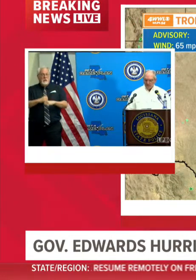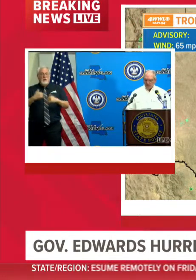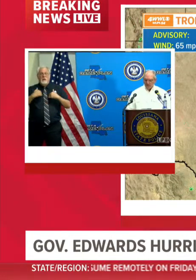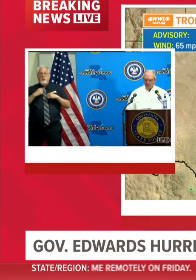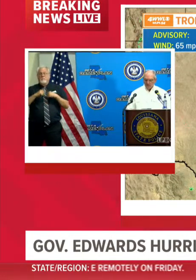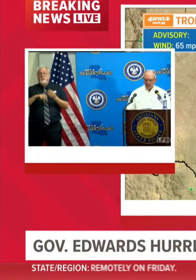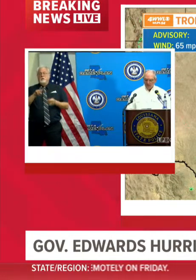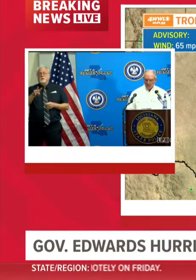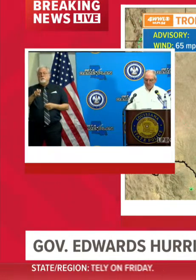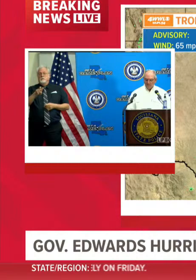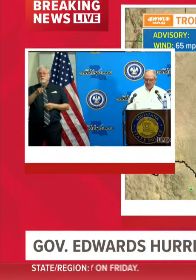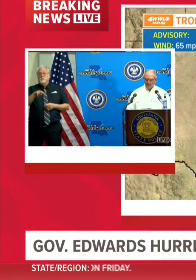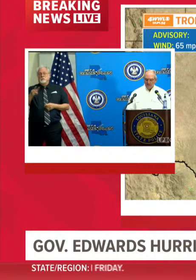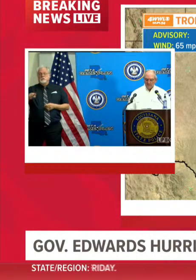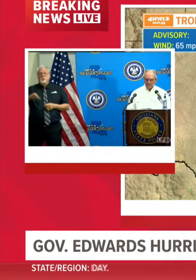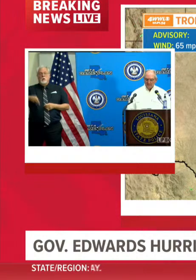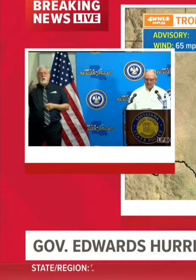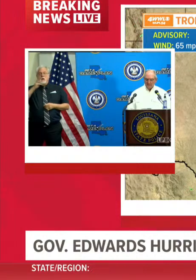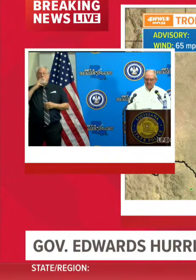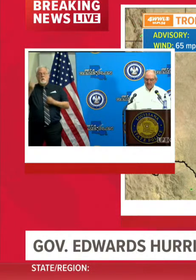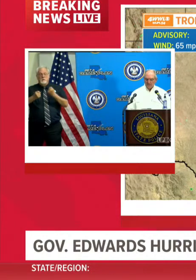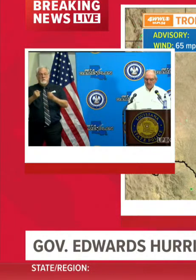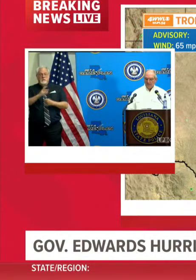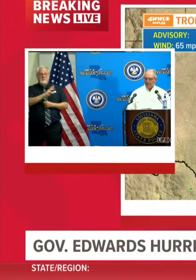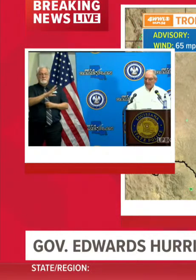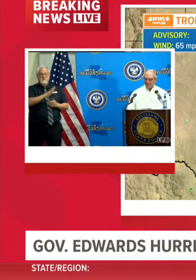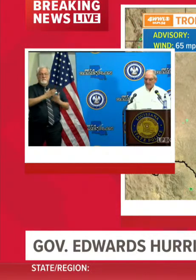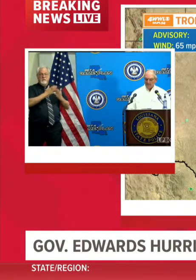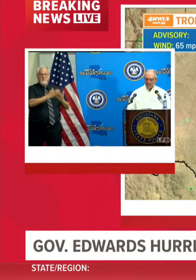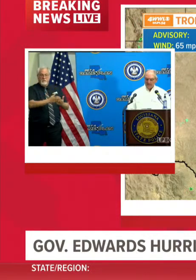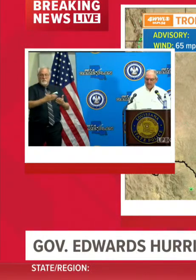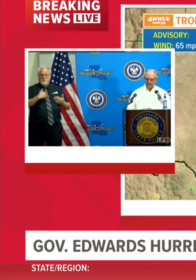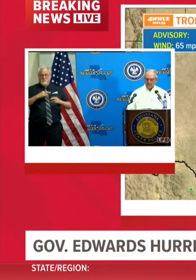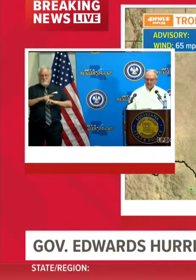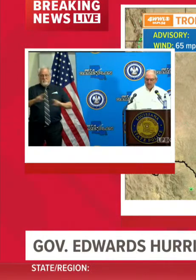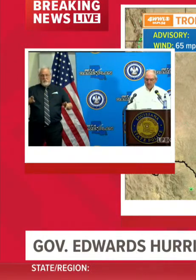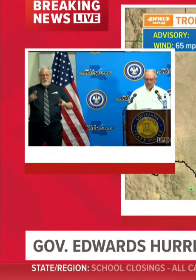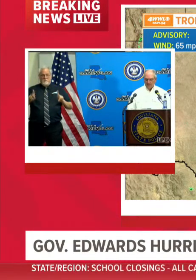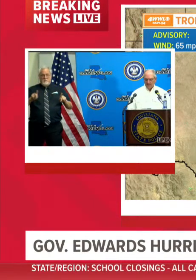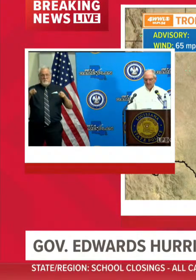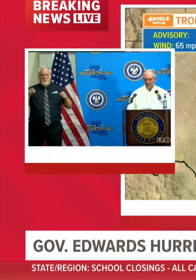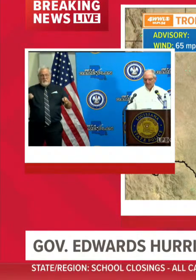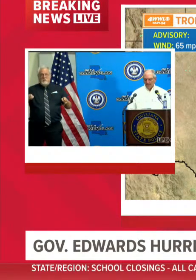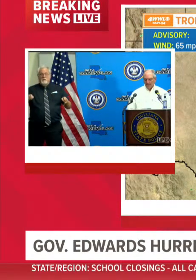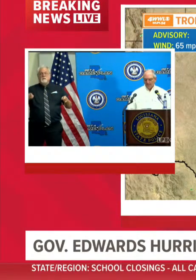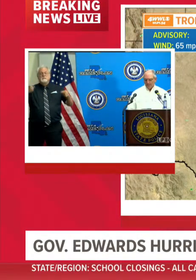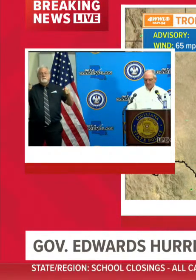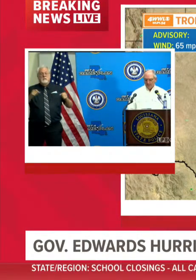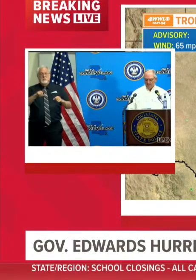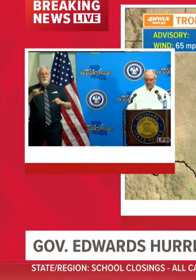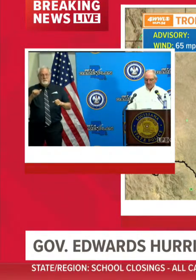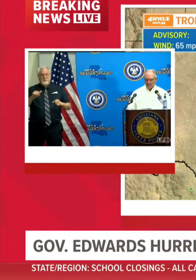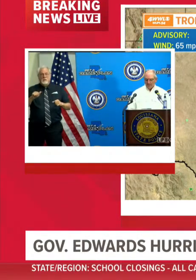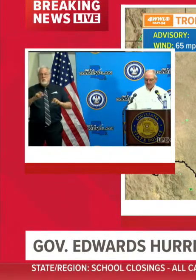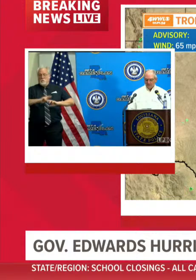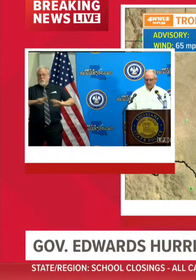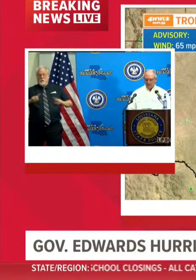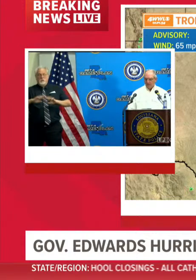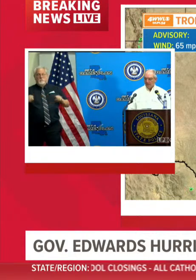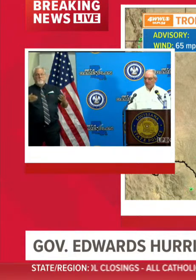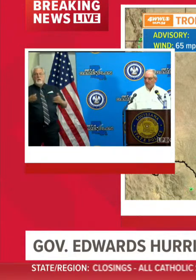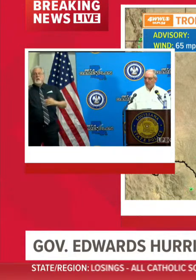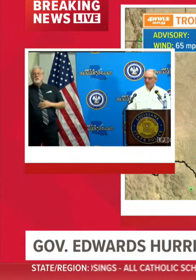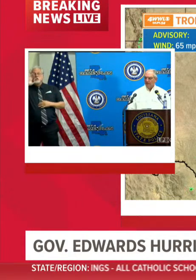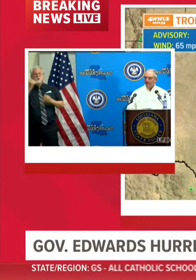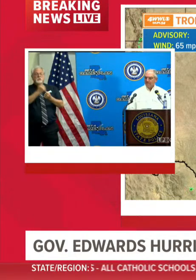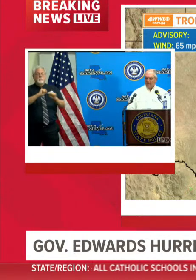approximately 222 high water vehicles and 65 boats that are manned and staged in southern Louisiana, prepared to provide search and